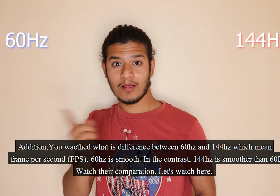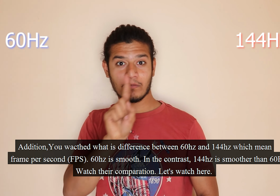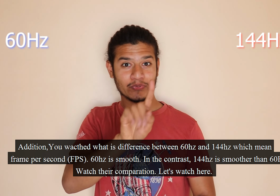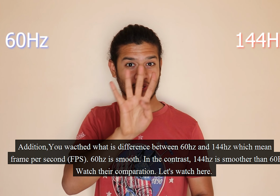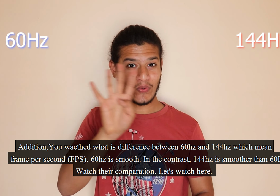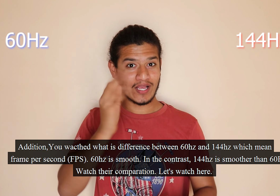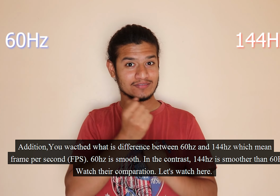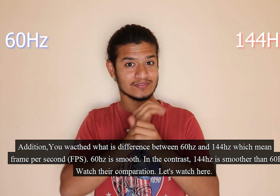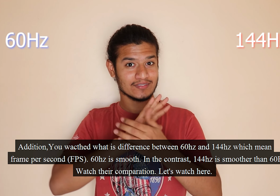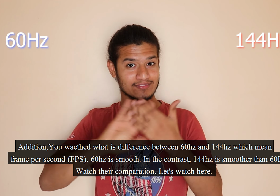the contrast,